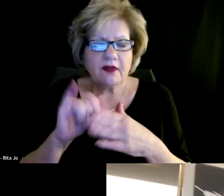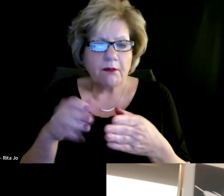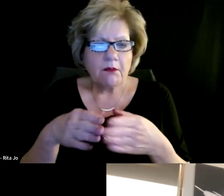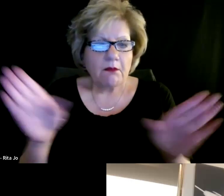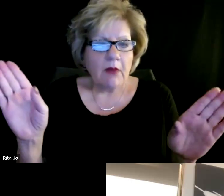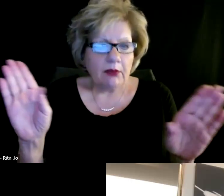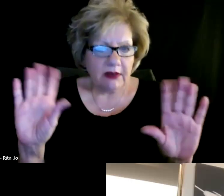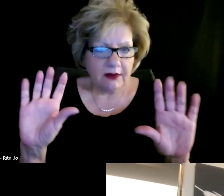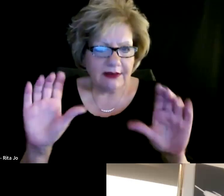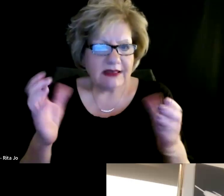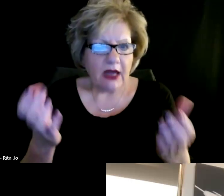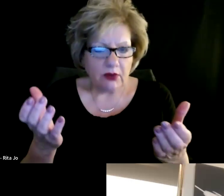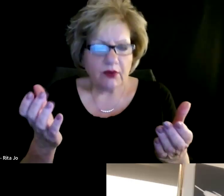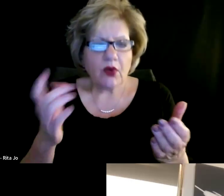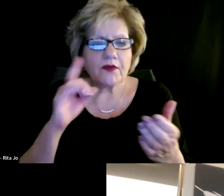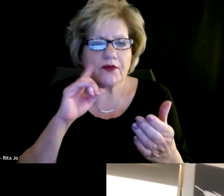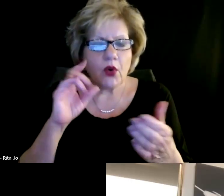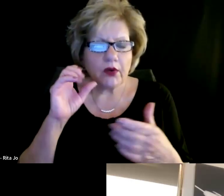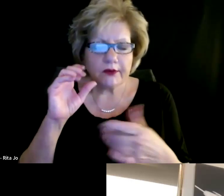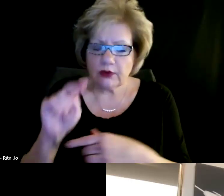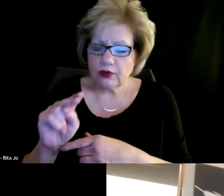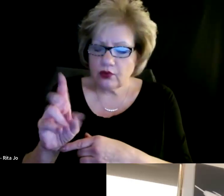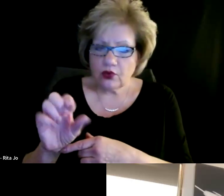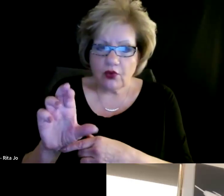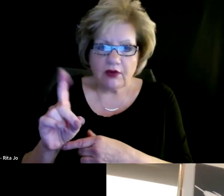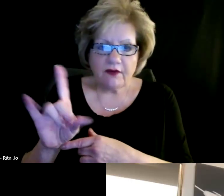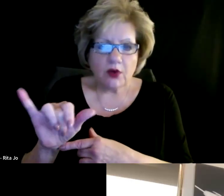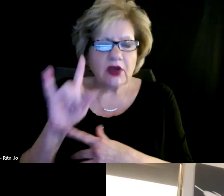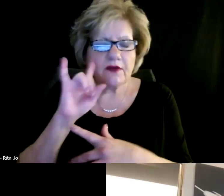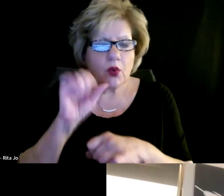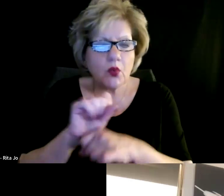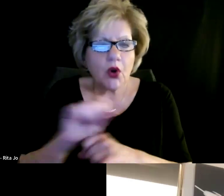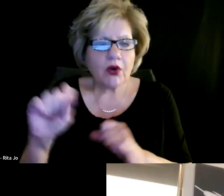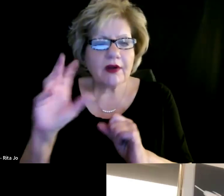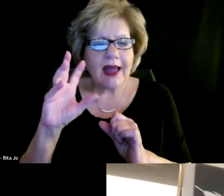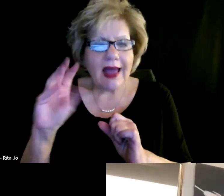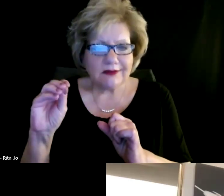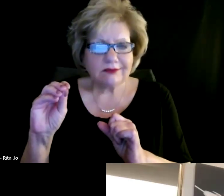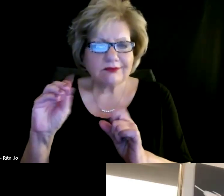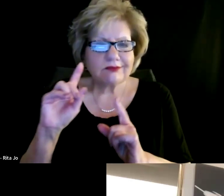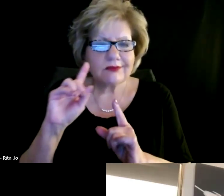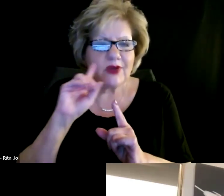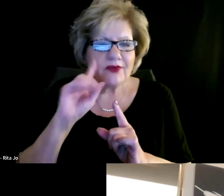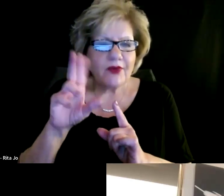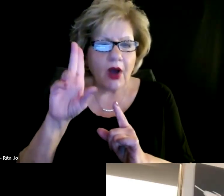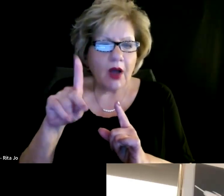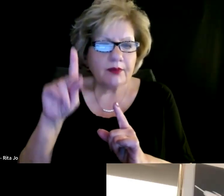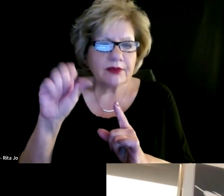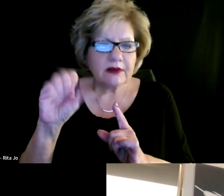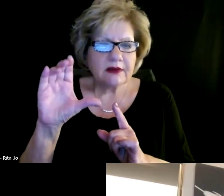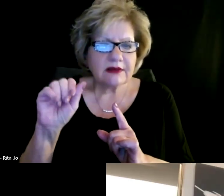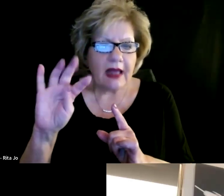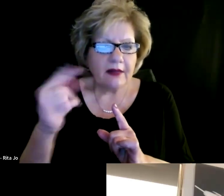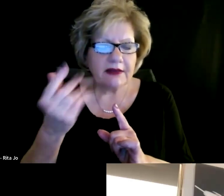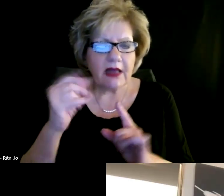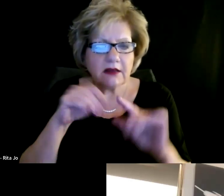far as supporting neurodiversity at work and access for apprenticeships, especially, for instance, for upskilling, as well as